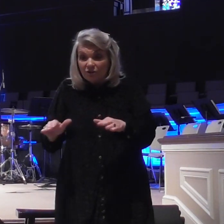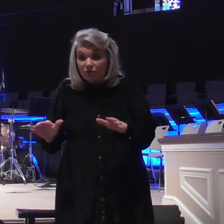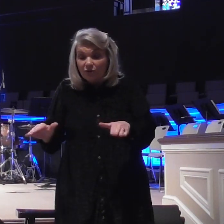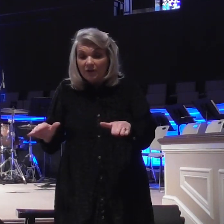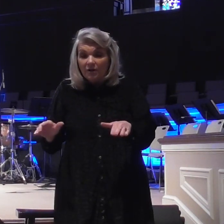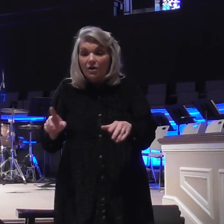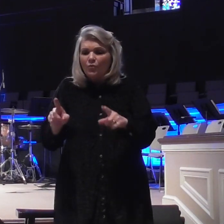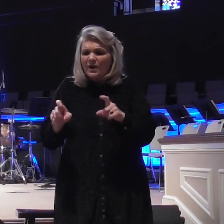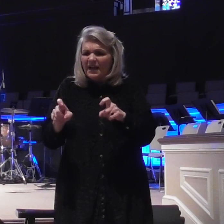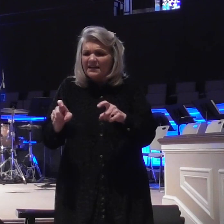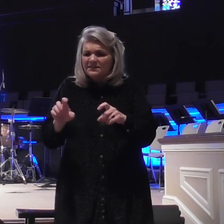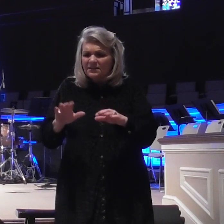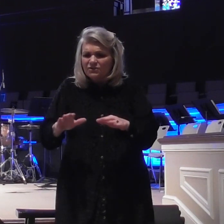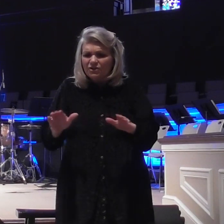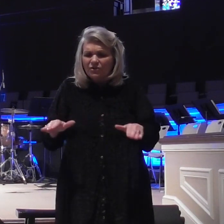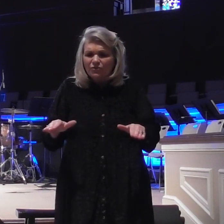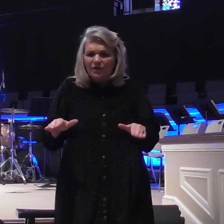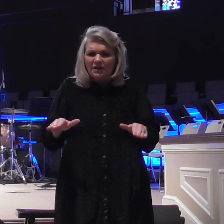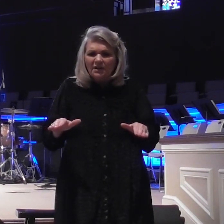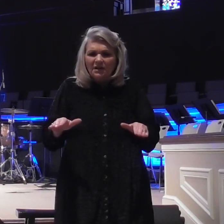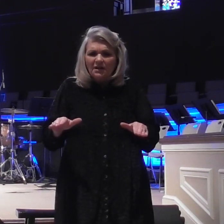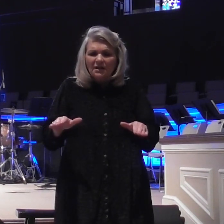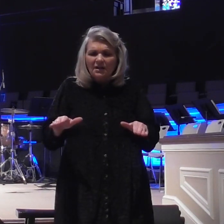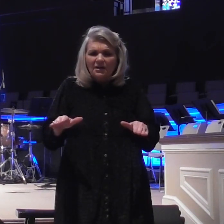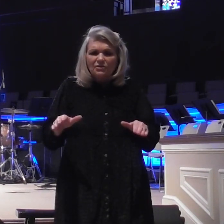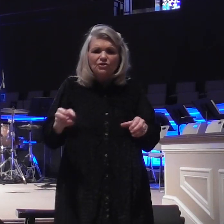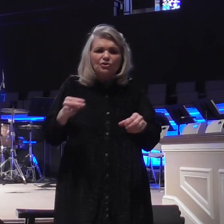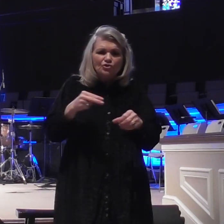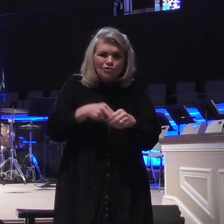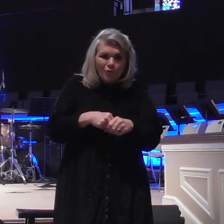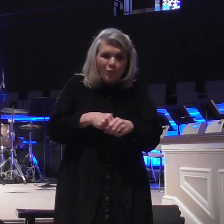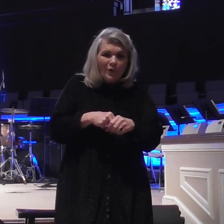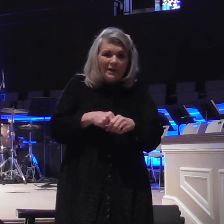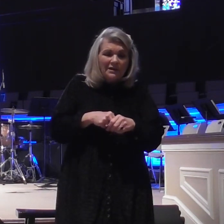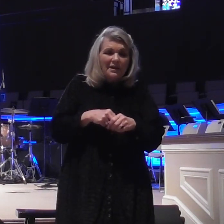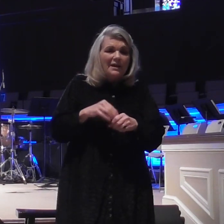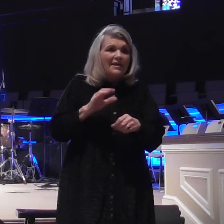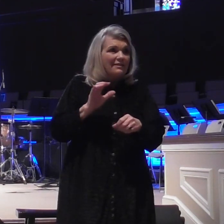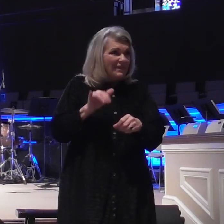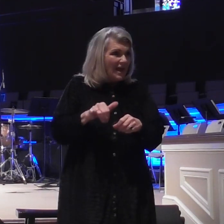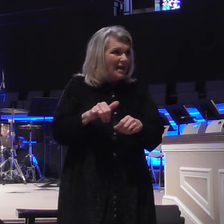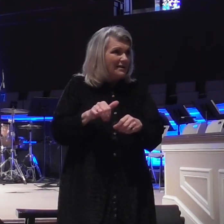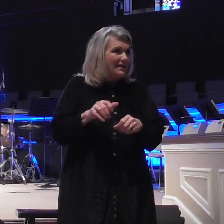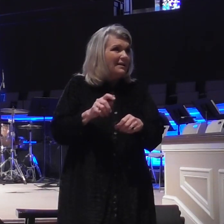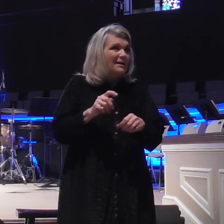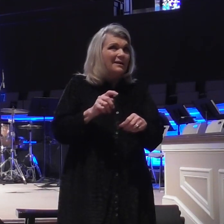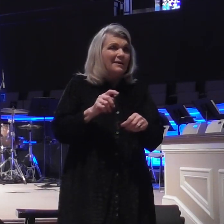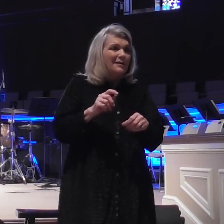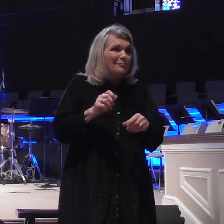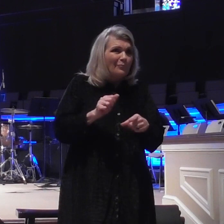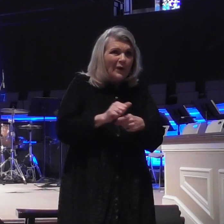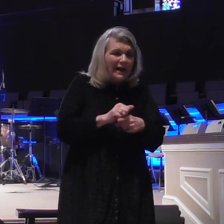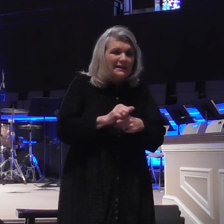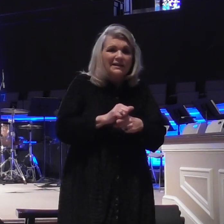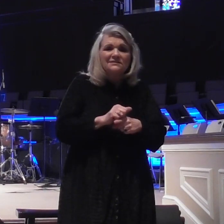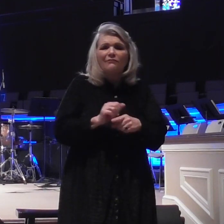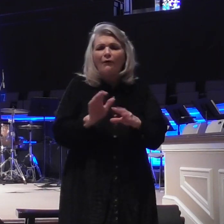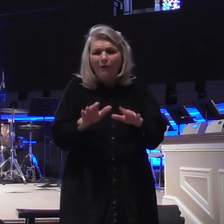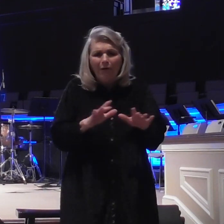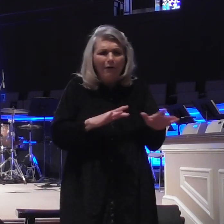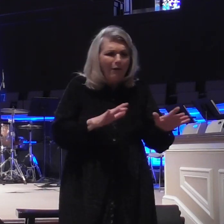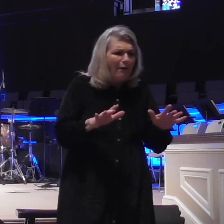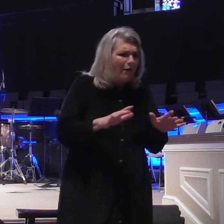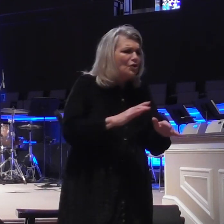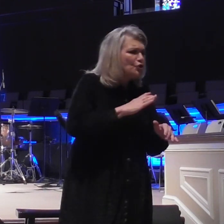participate in people with gender dysphoria. We're asking everyone to participate in their therapy. This is happening in our